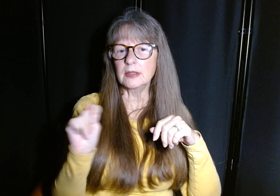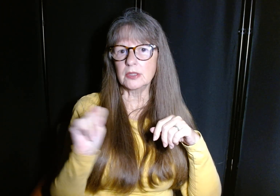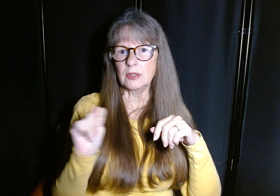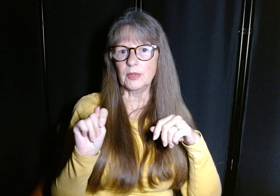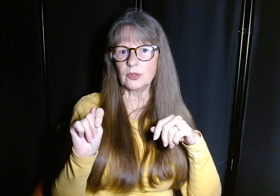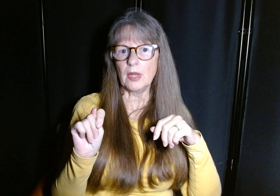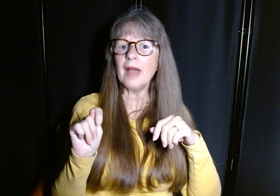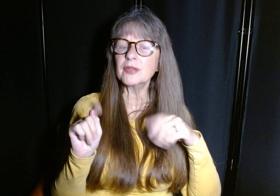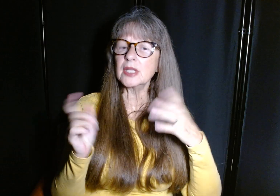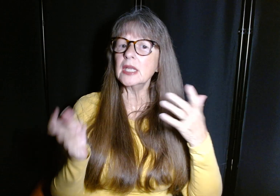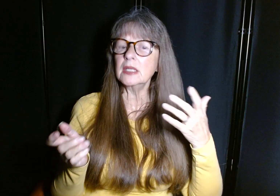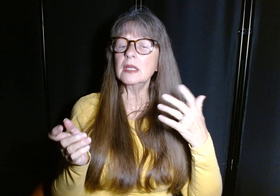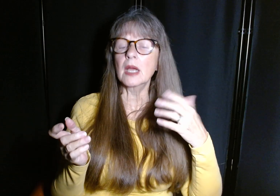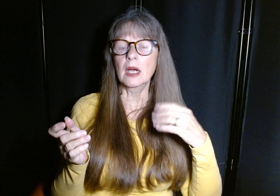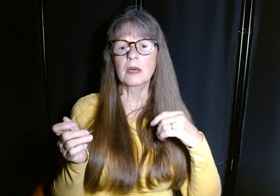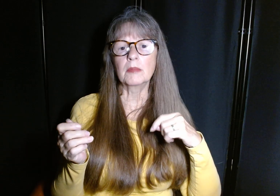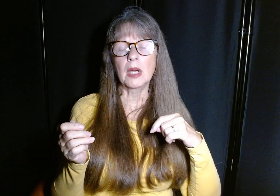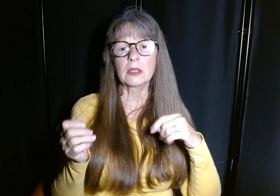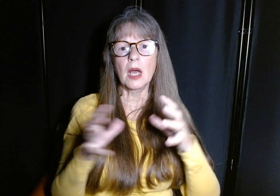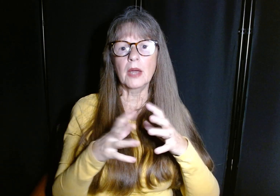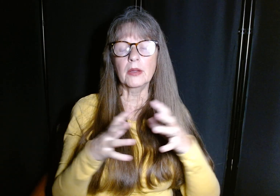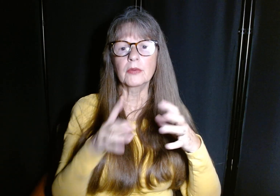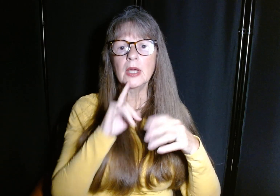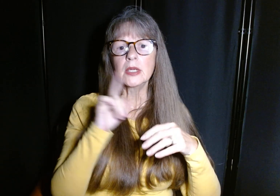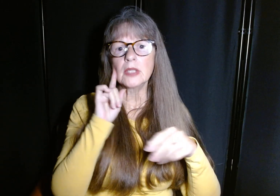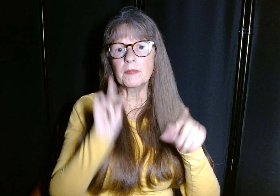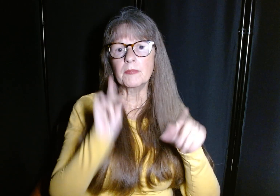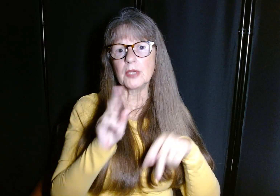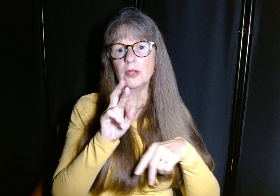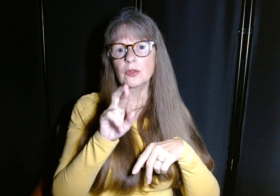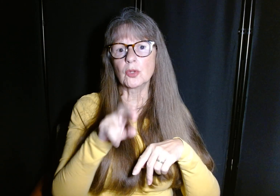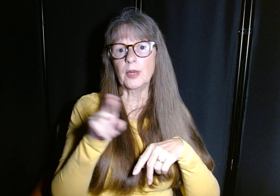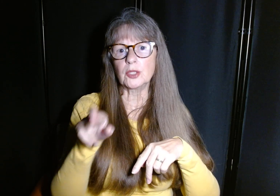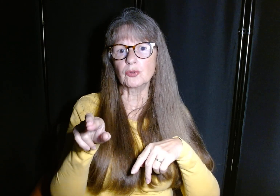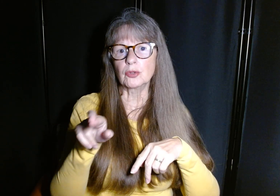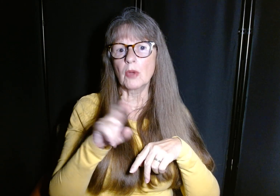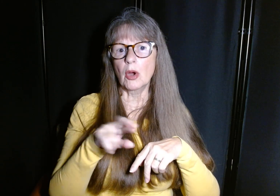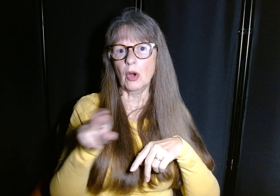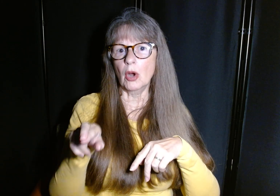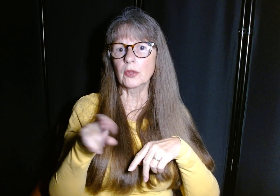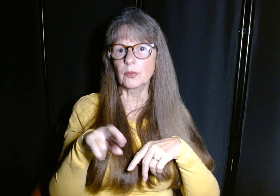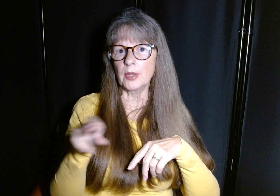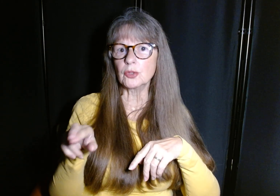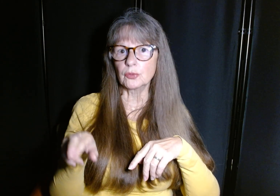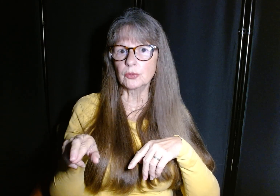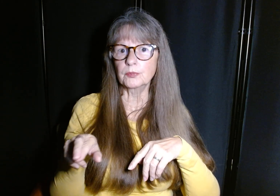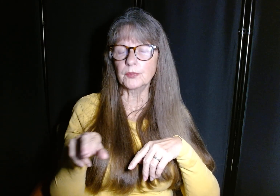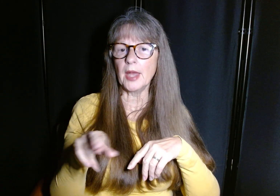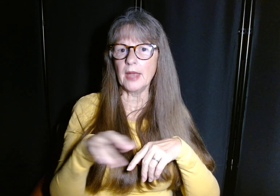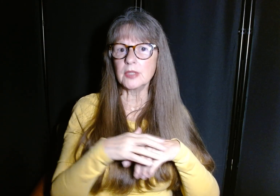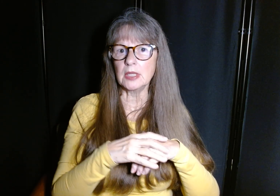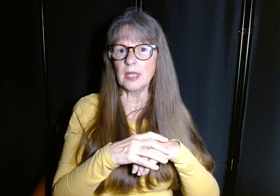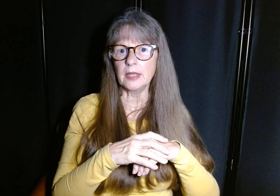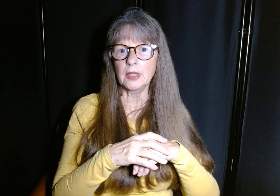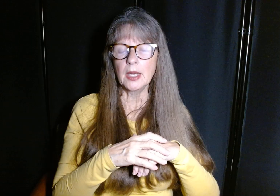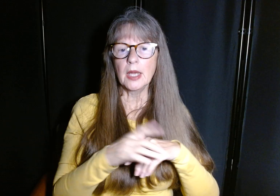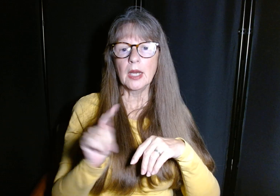the restroom. I've seen a lot of deaf people say the restroom, RR, the restroom. I have seen that.